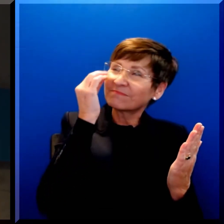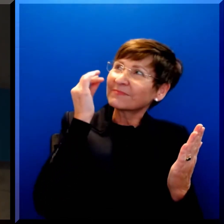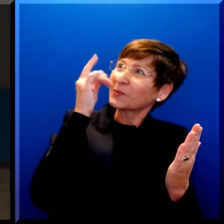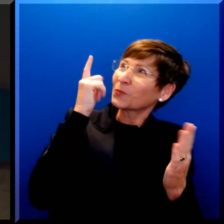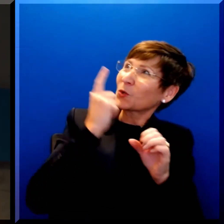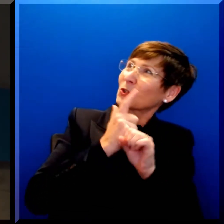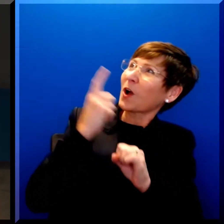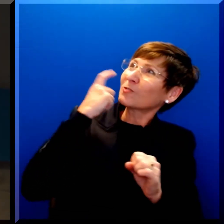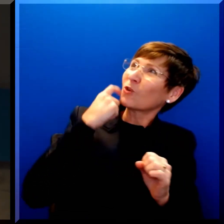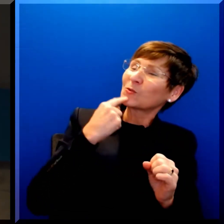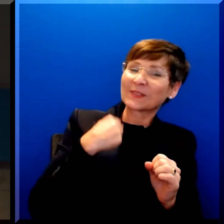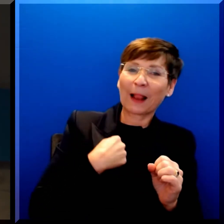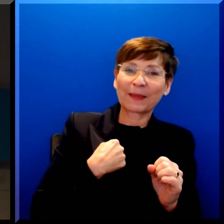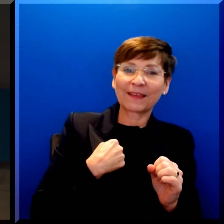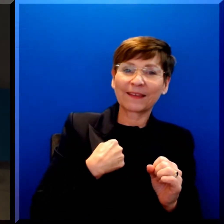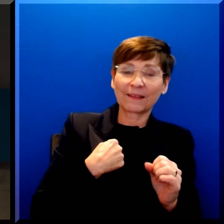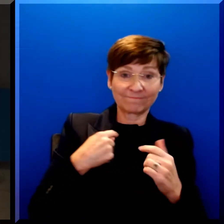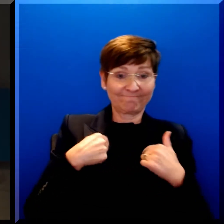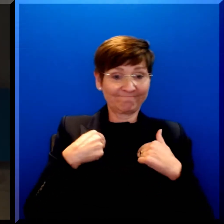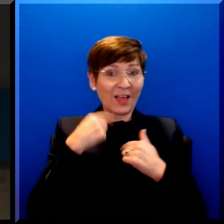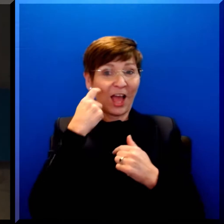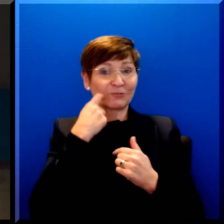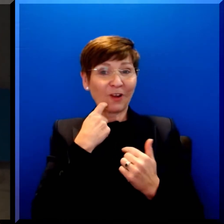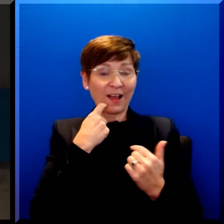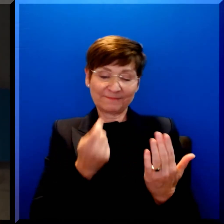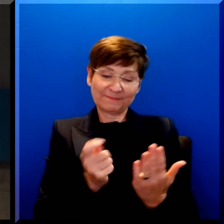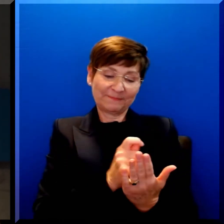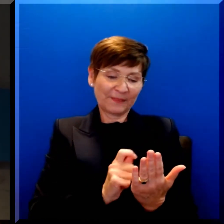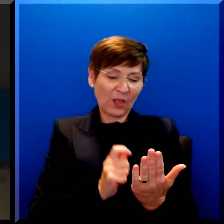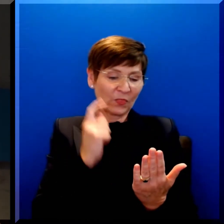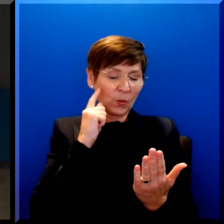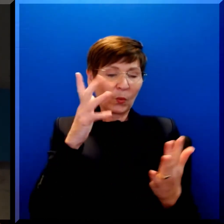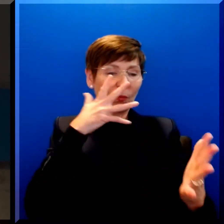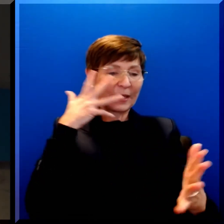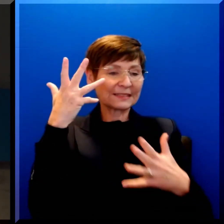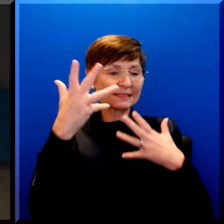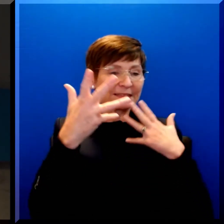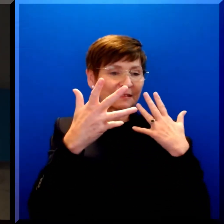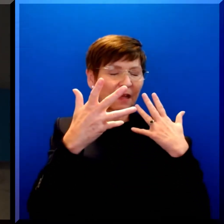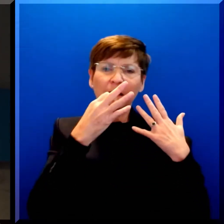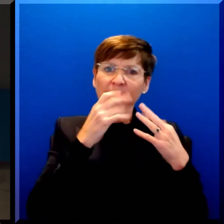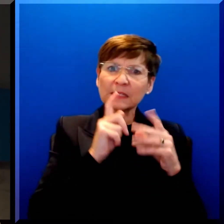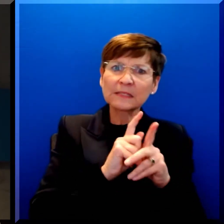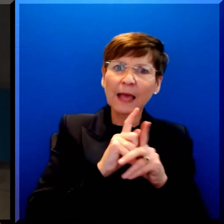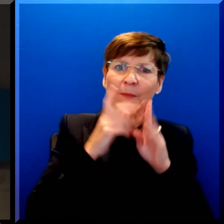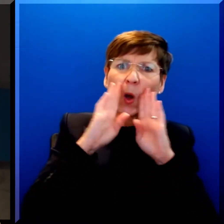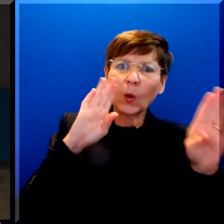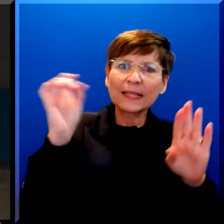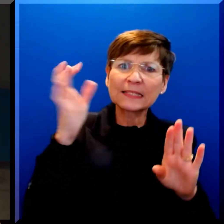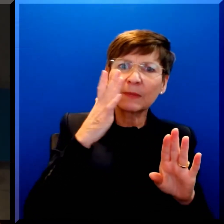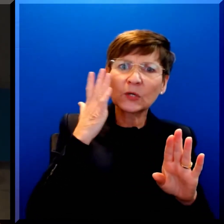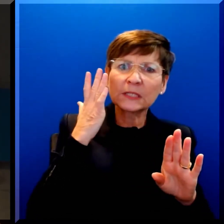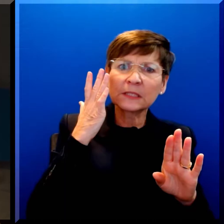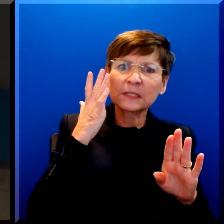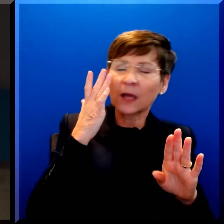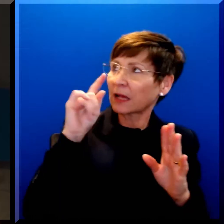So as I was thinking about it, when it came to wind, I thought, Holy Spirit, I can't see him, but I see something